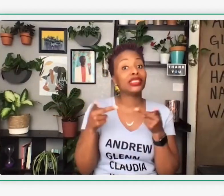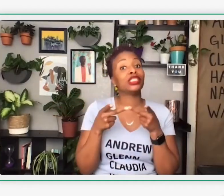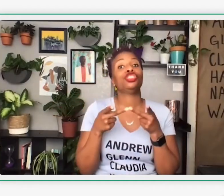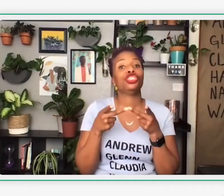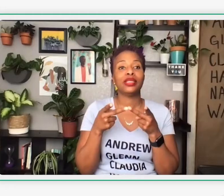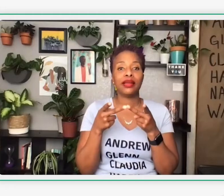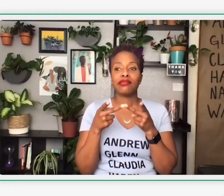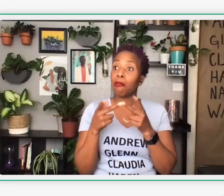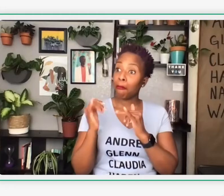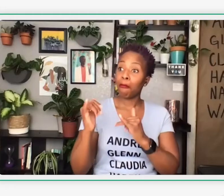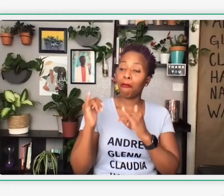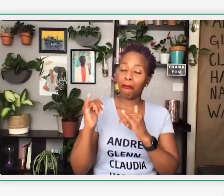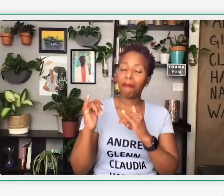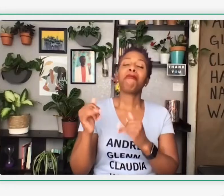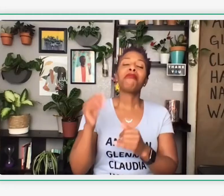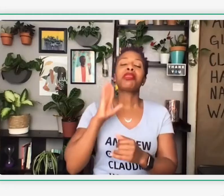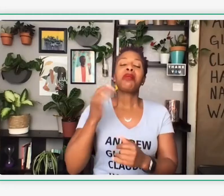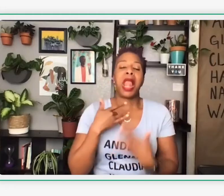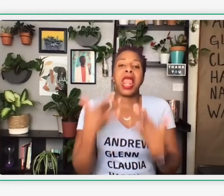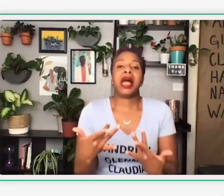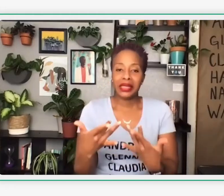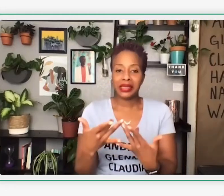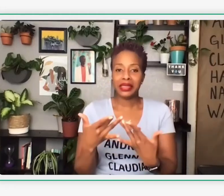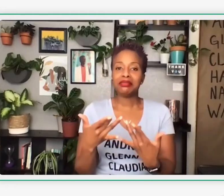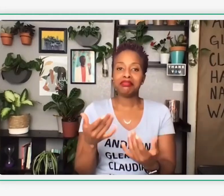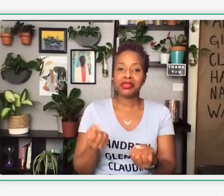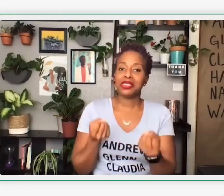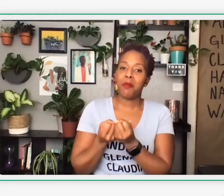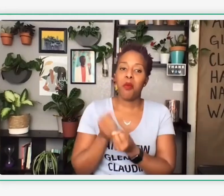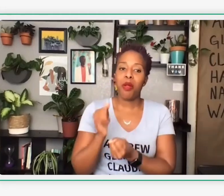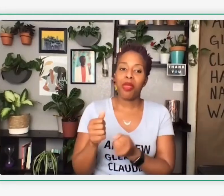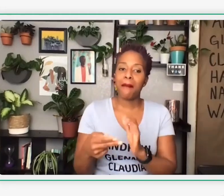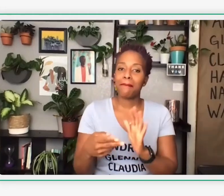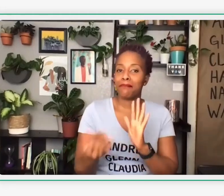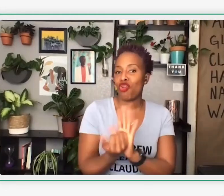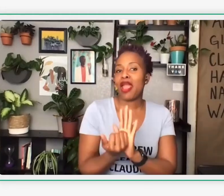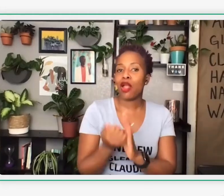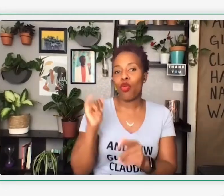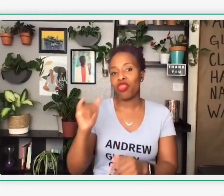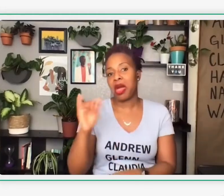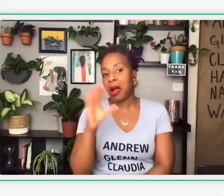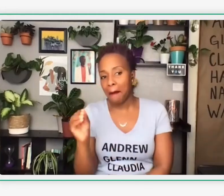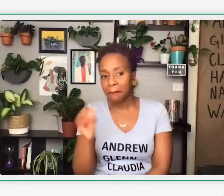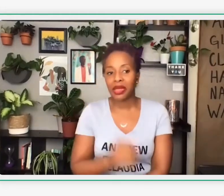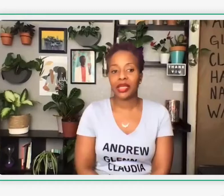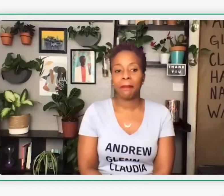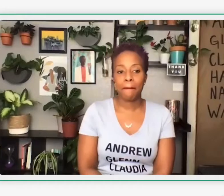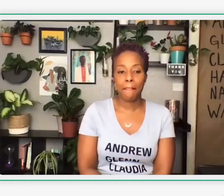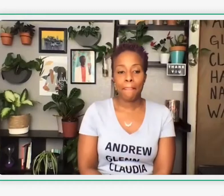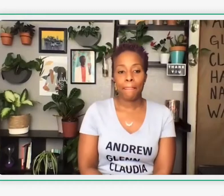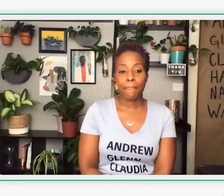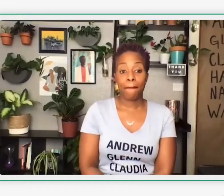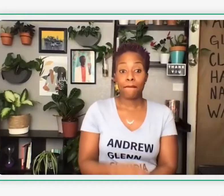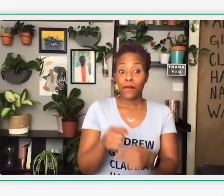So if they share the same political stance, then the individual is more likely to support that brand or